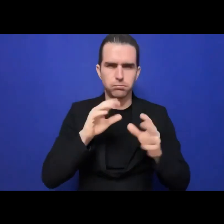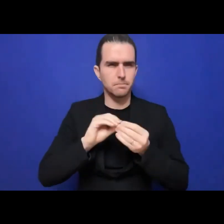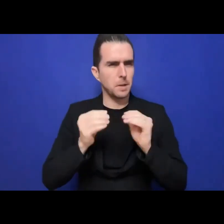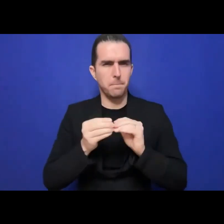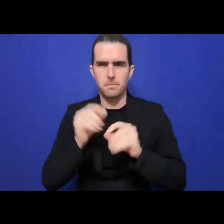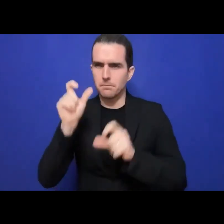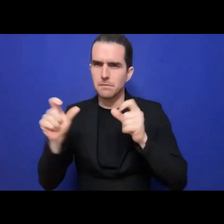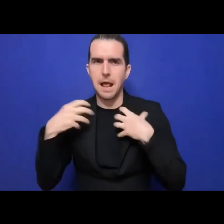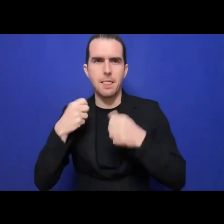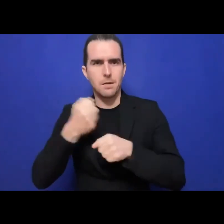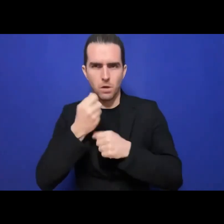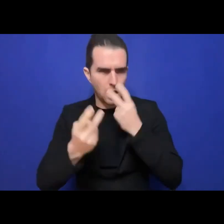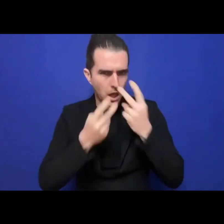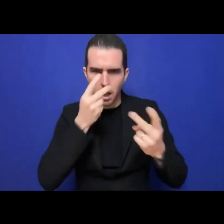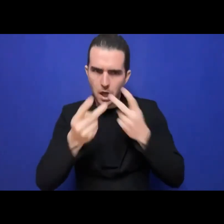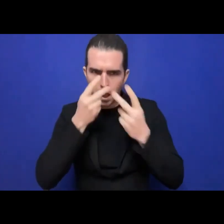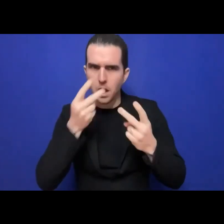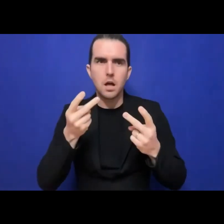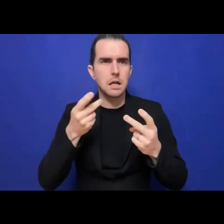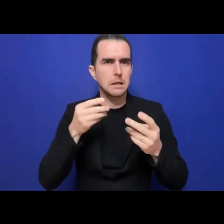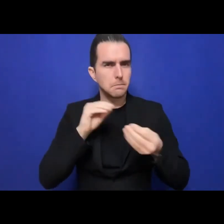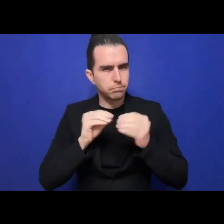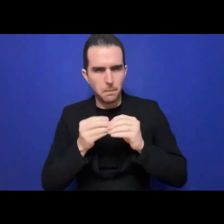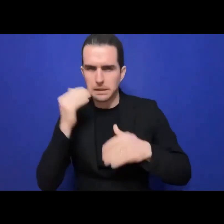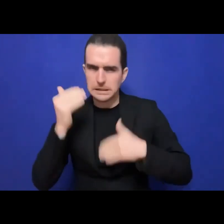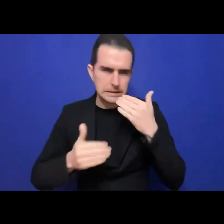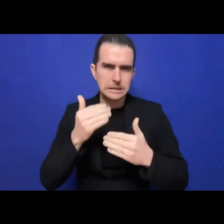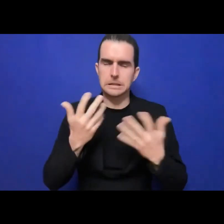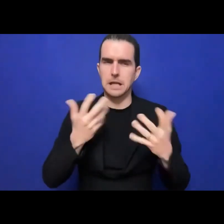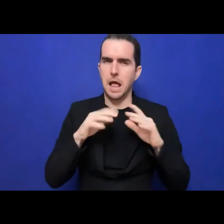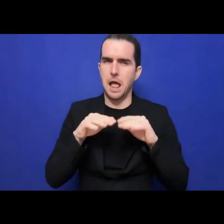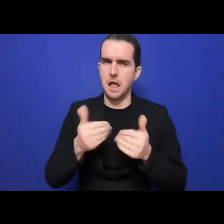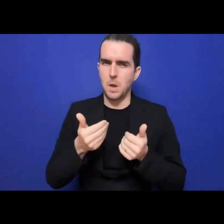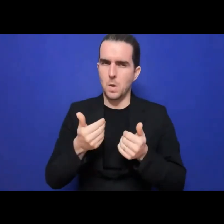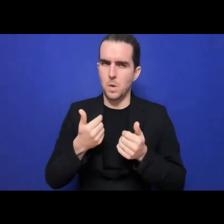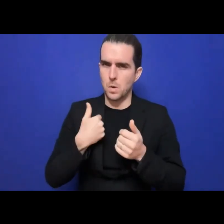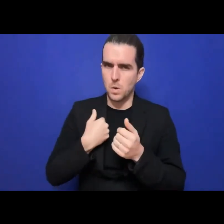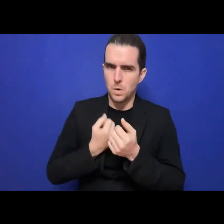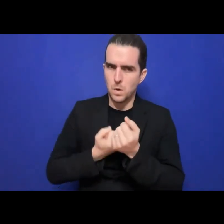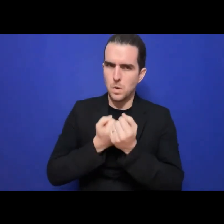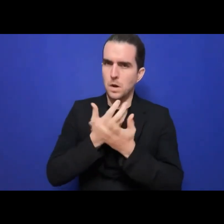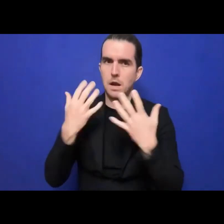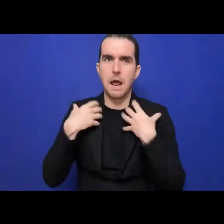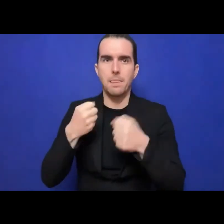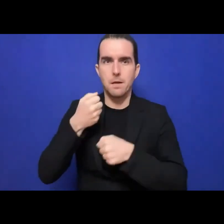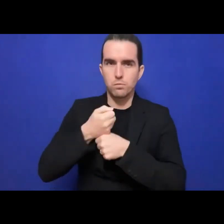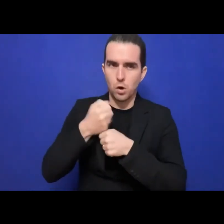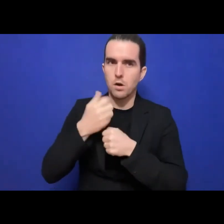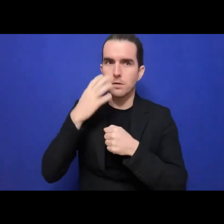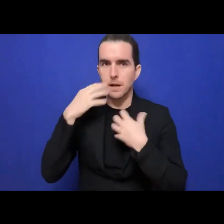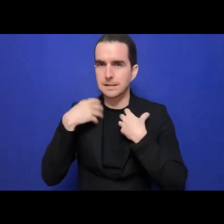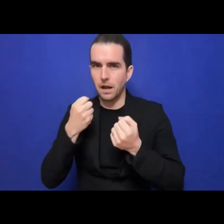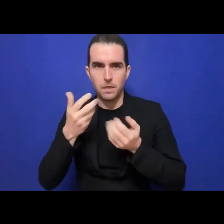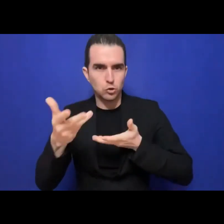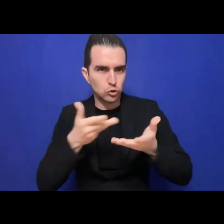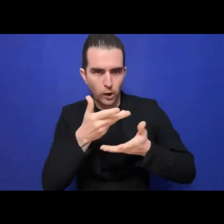because so many health services are being diverted to treatment for COVID-19, we're seeing a